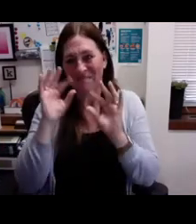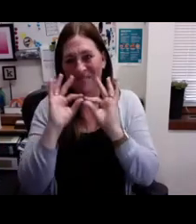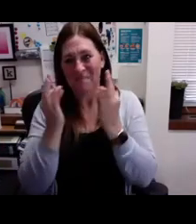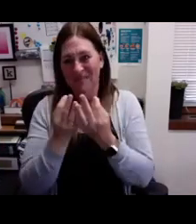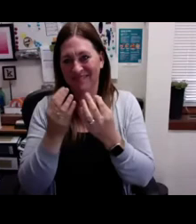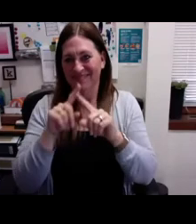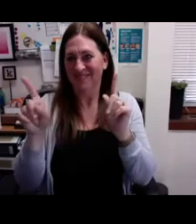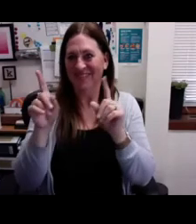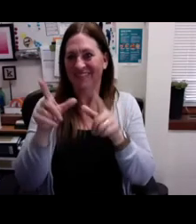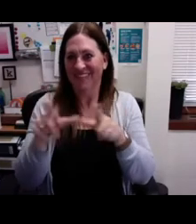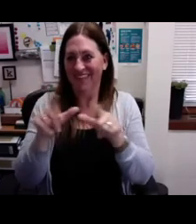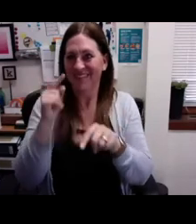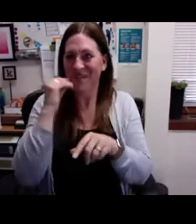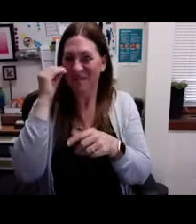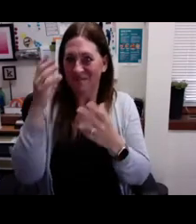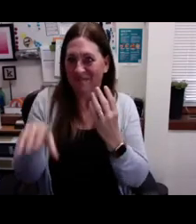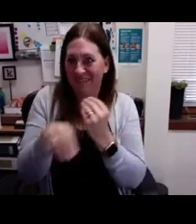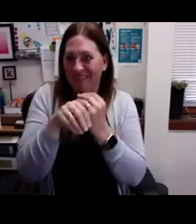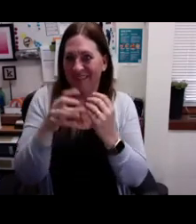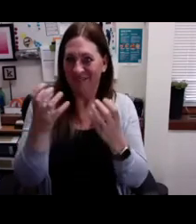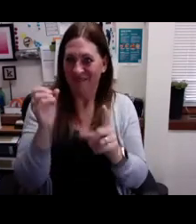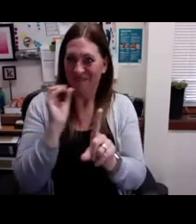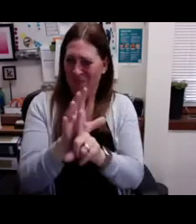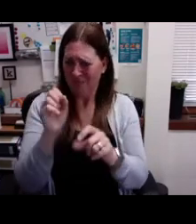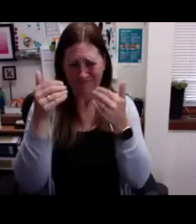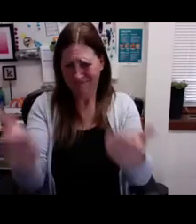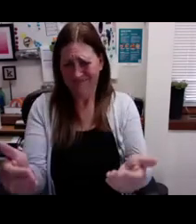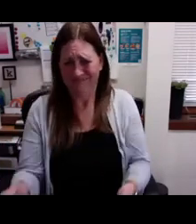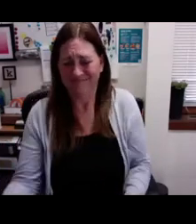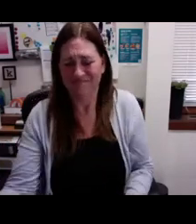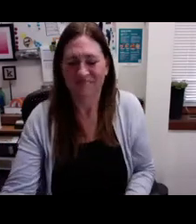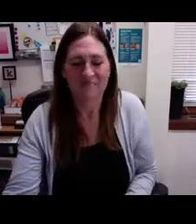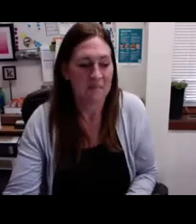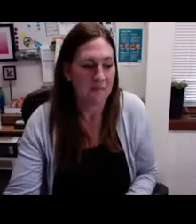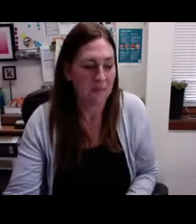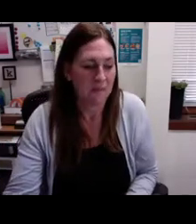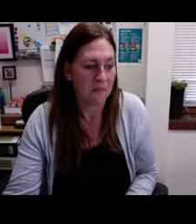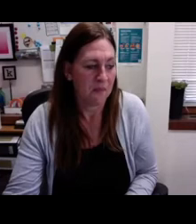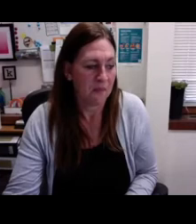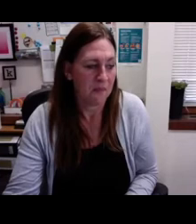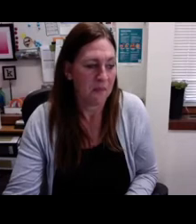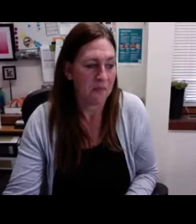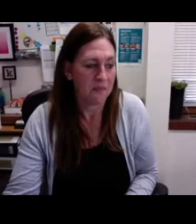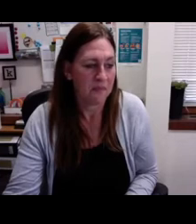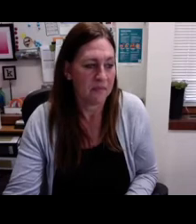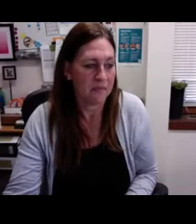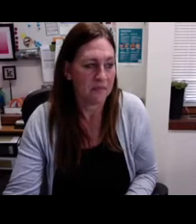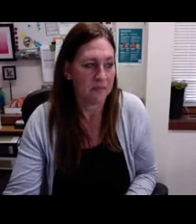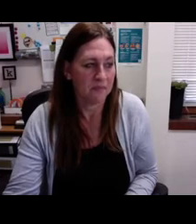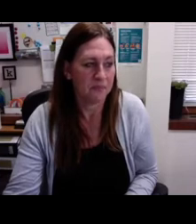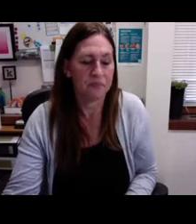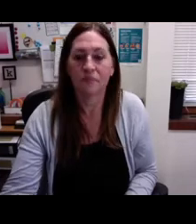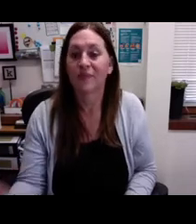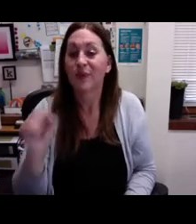fifth languages. Some families are speak multiple languages at home. And if you want to expose children to multiple